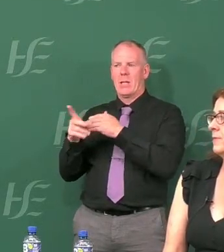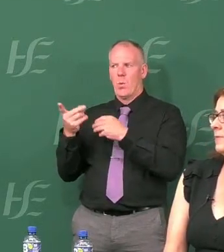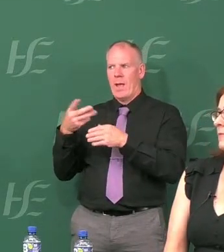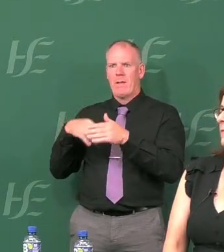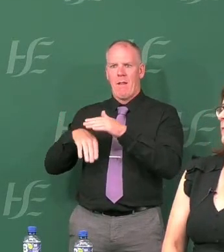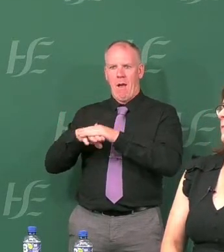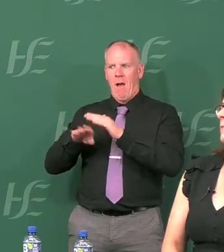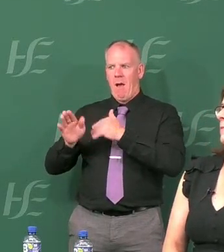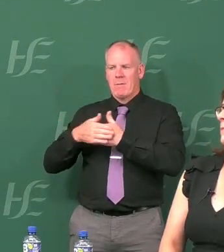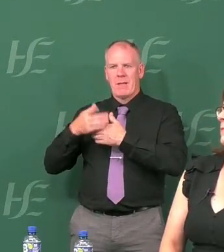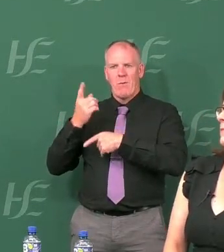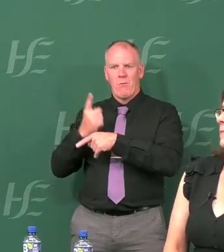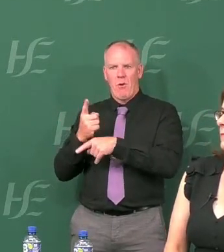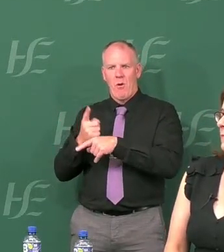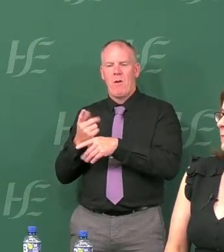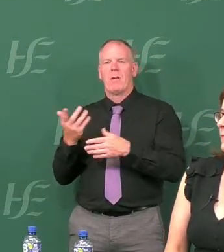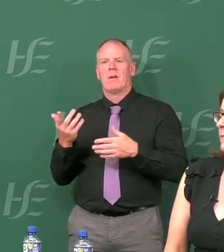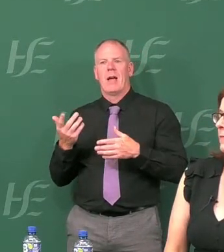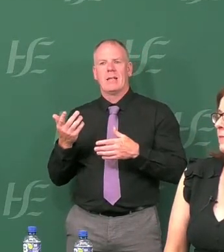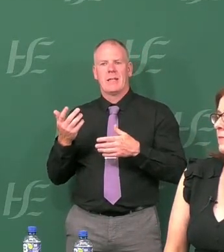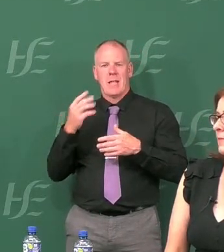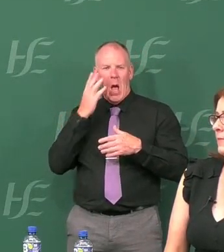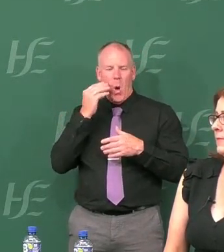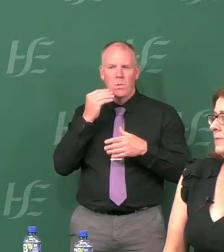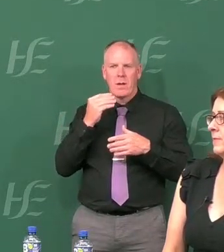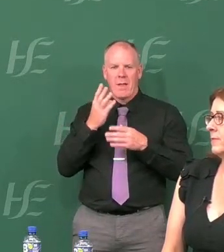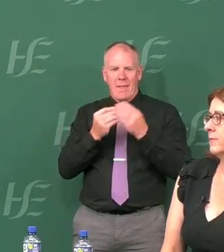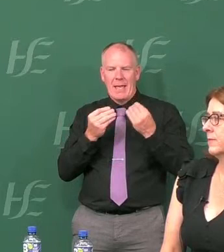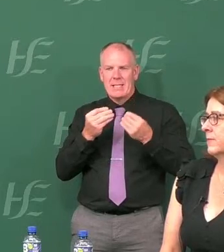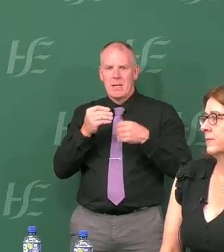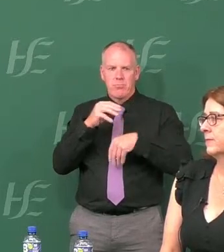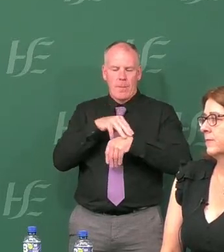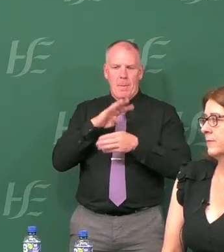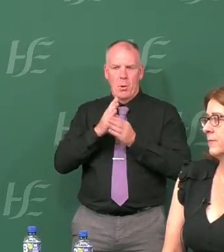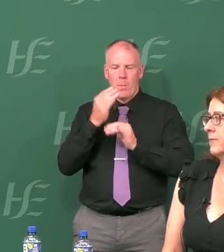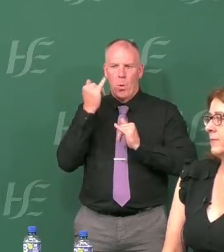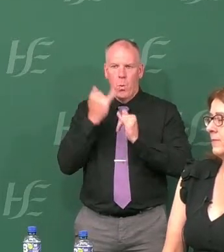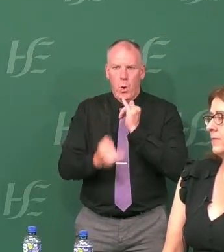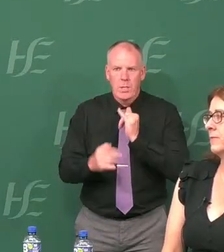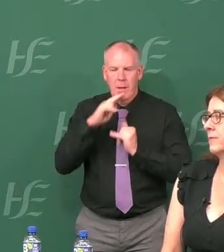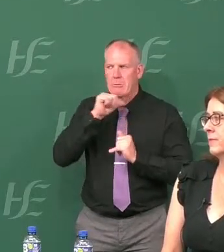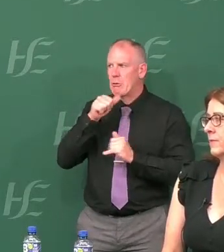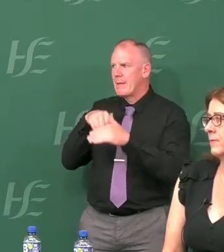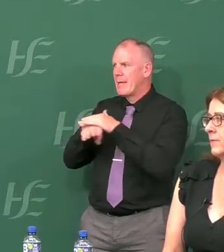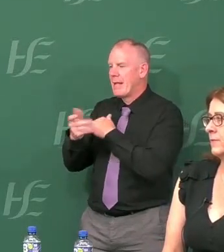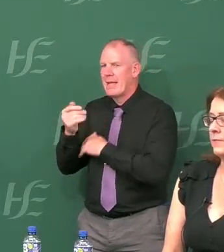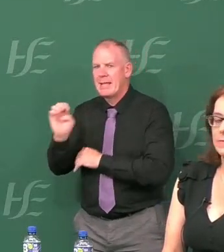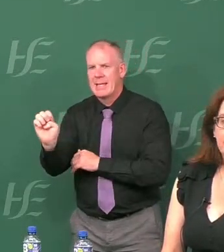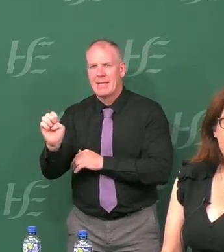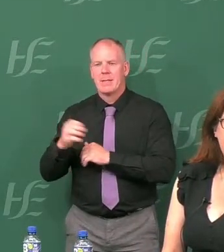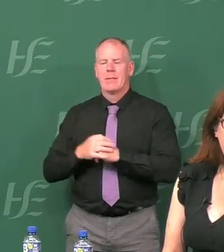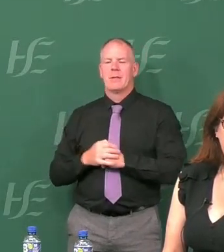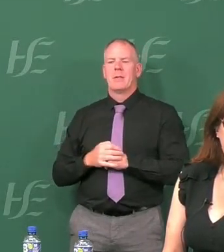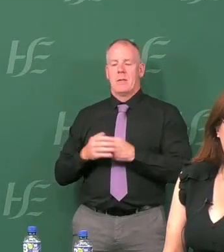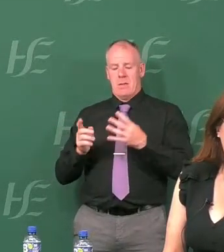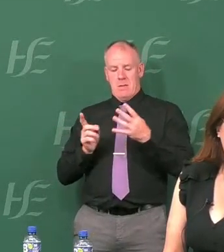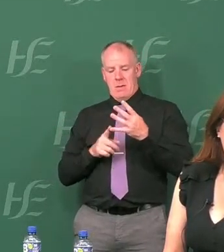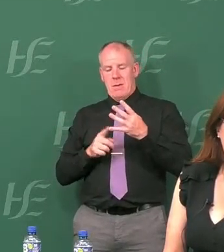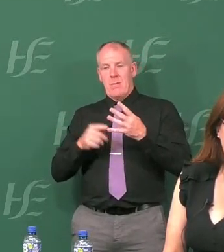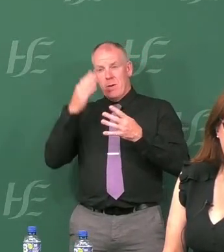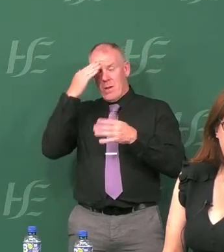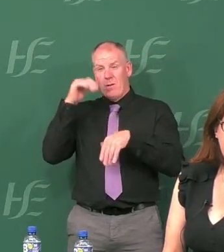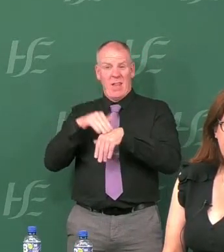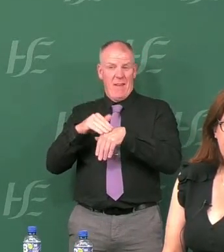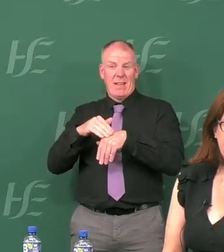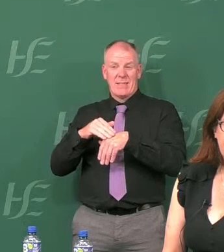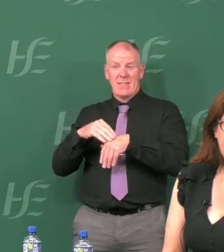restrictions and frailty and other issues becoming worse and more intense and needing more care. We know the impacts it's having on